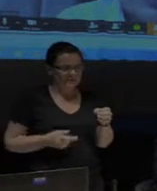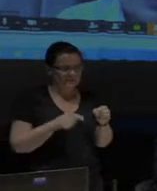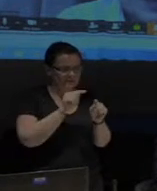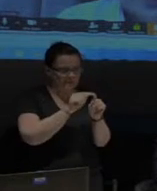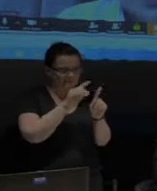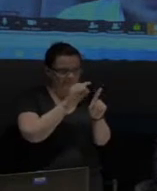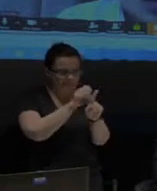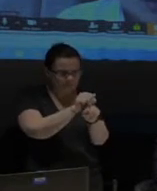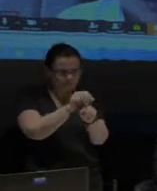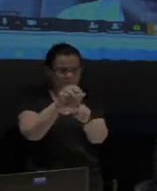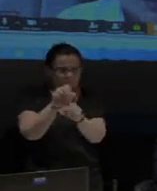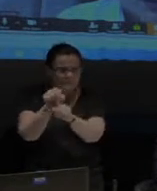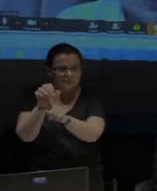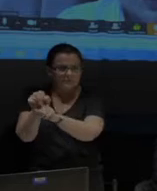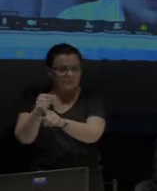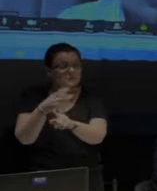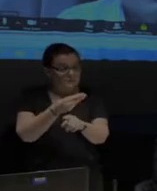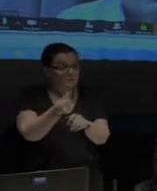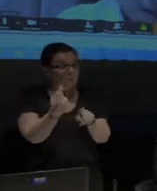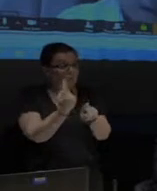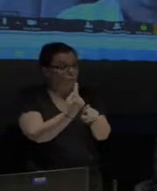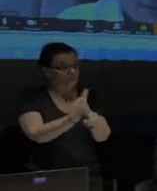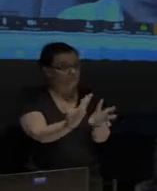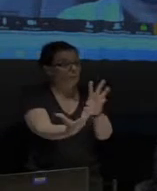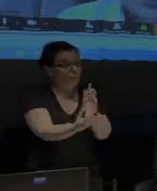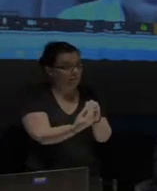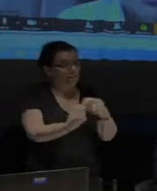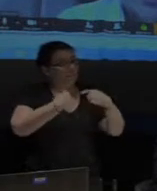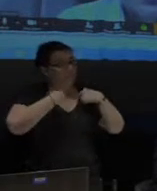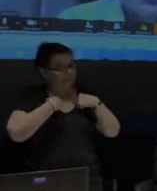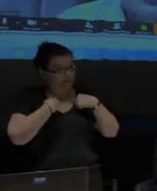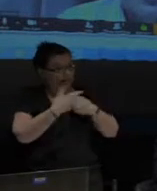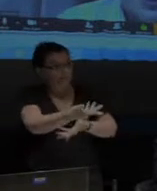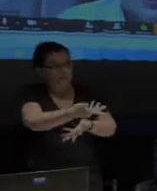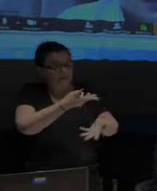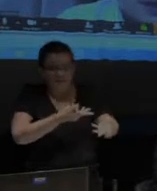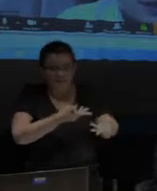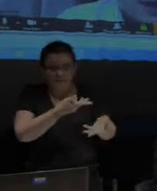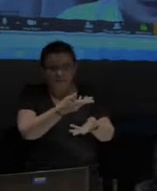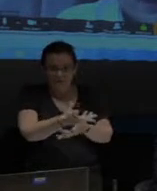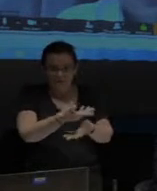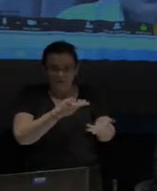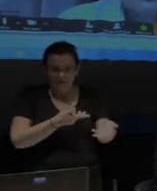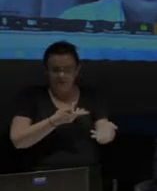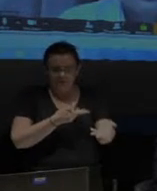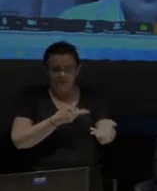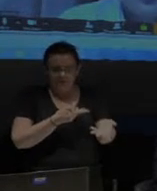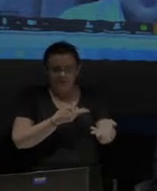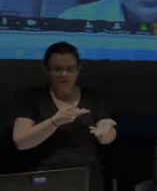have begun to talk about it with meaning. It stopped being, at least for them,